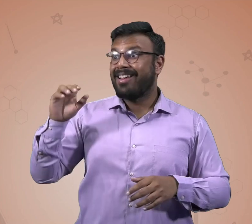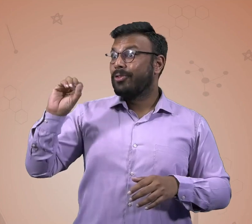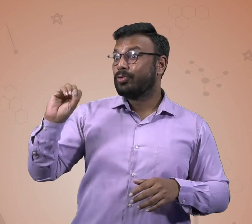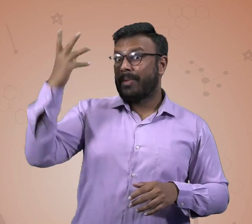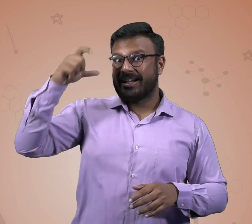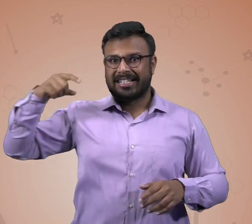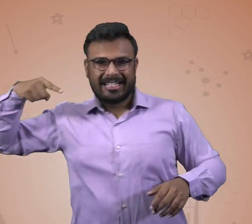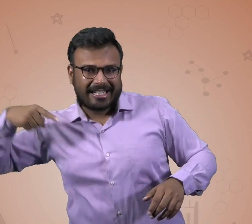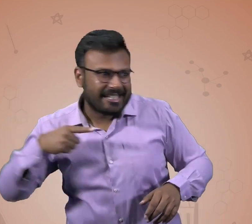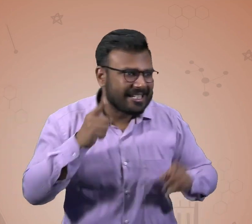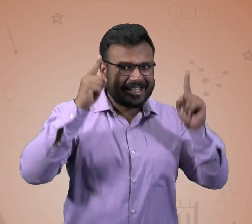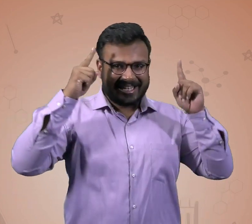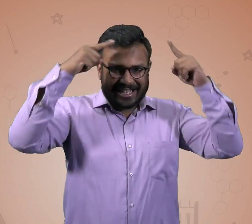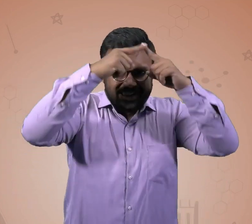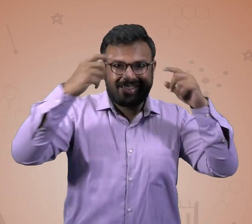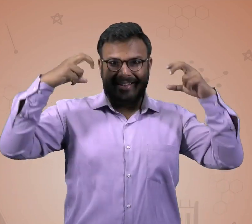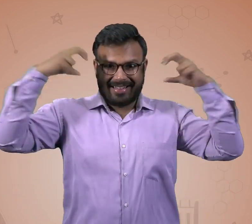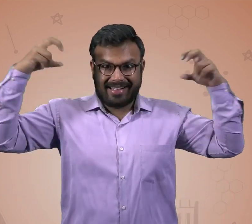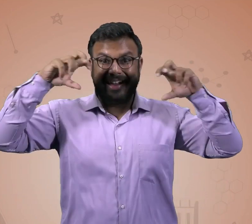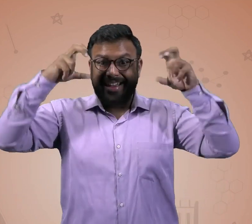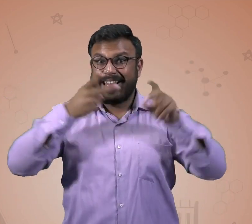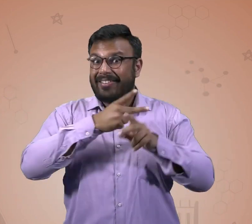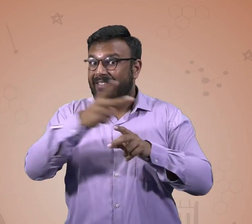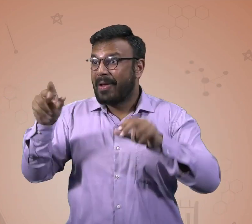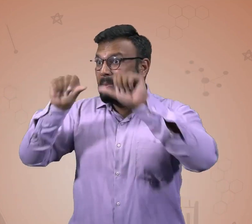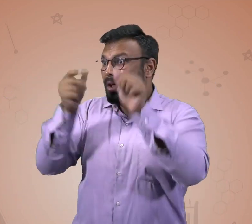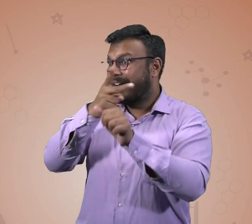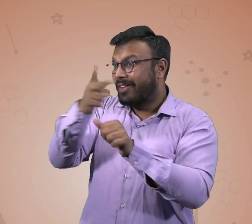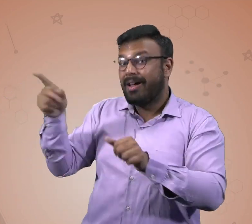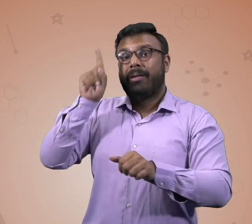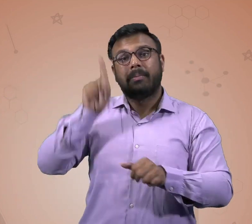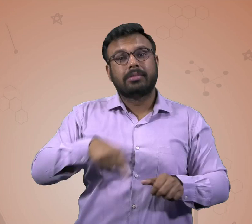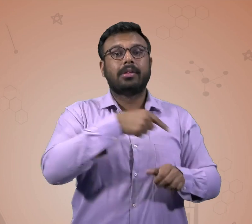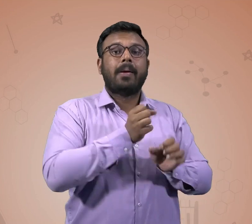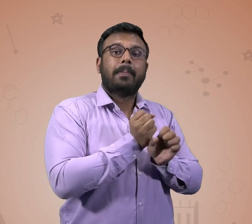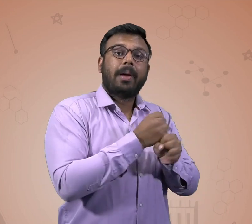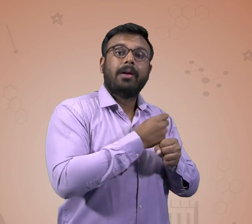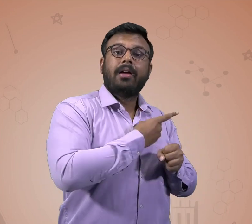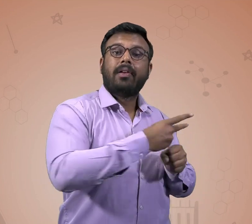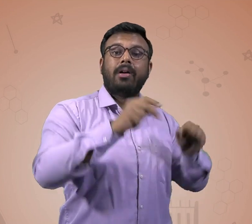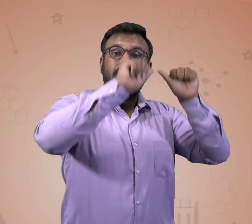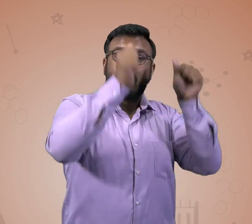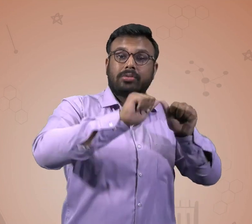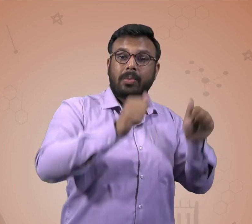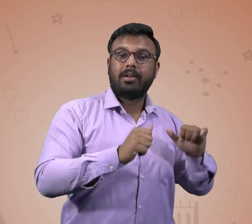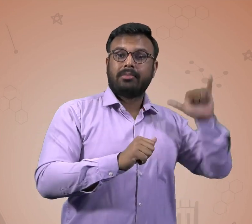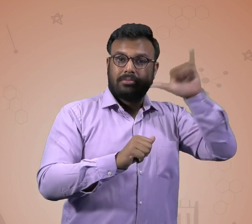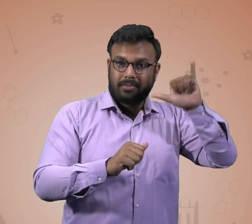specific kind of immune cells which remember the antigen information and mutations so that they can identify future